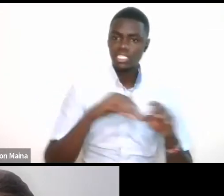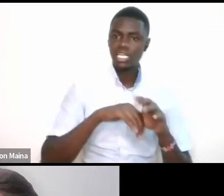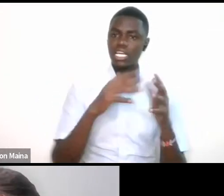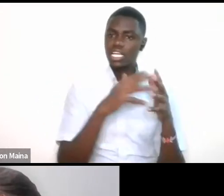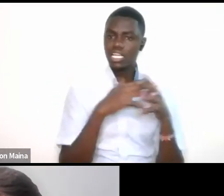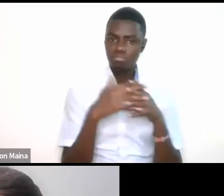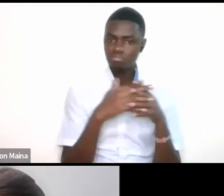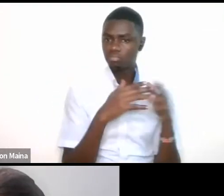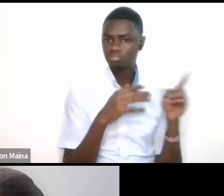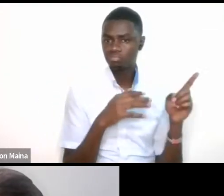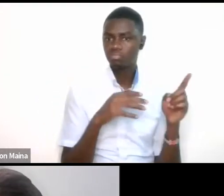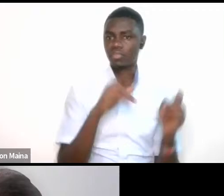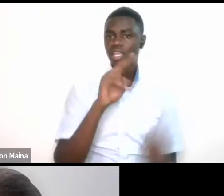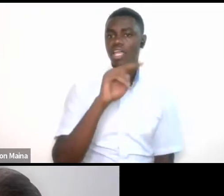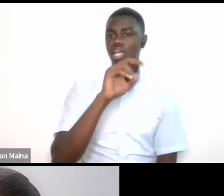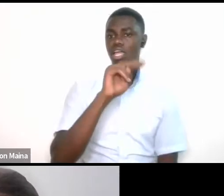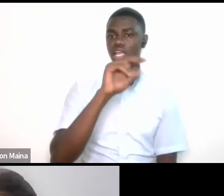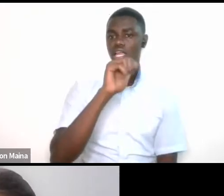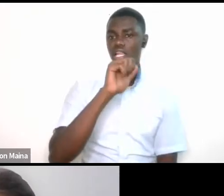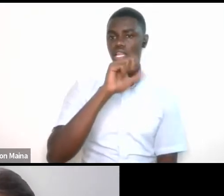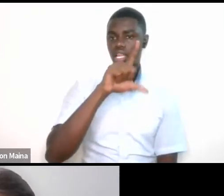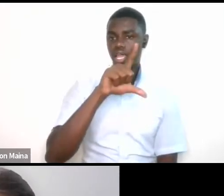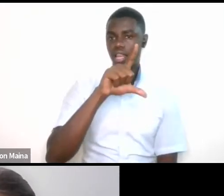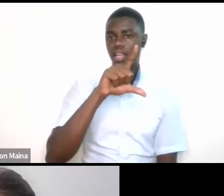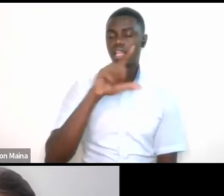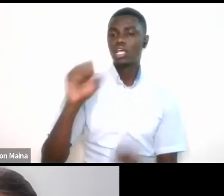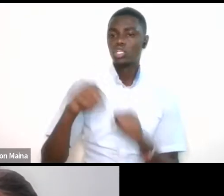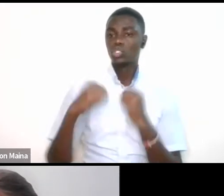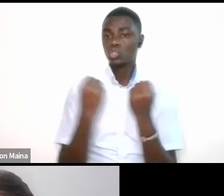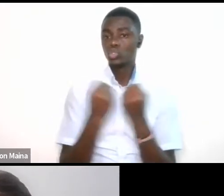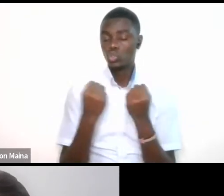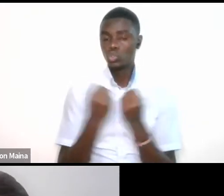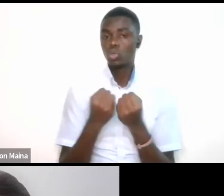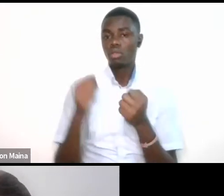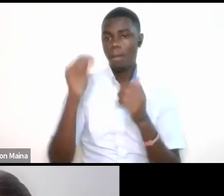Ray, who's a sociology professor at the University of Cambridge,